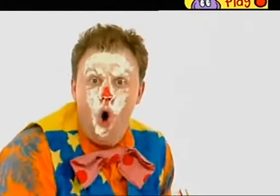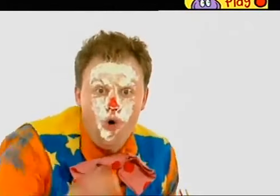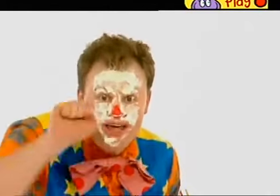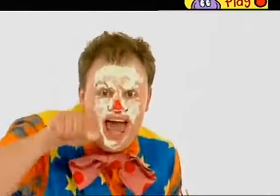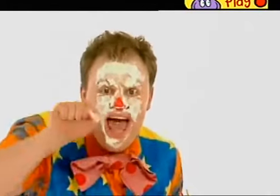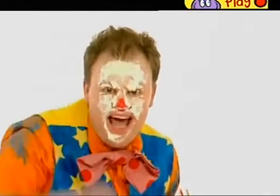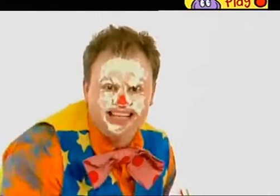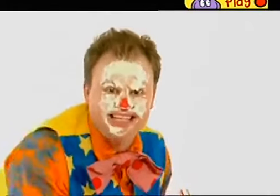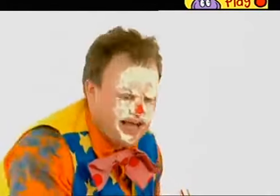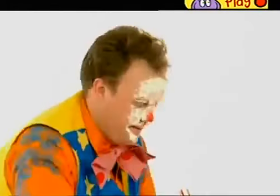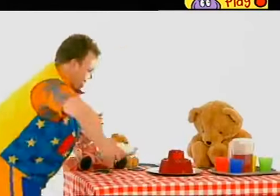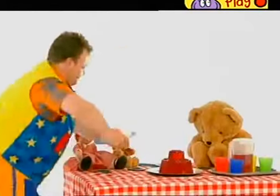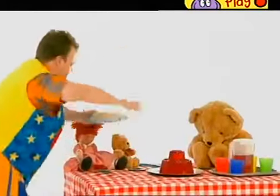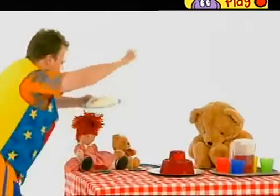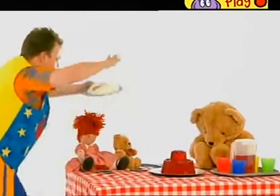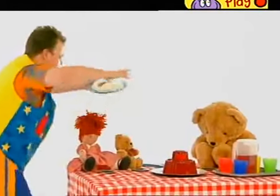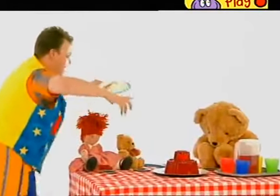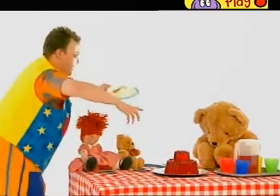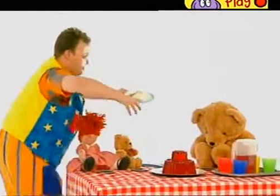Oh, yes!